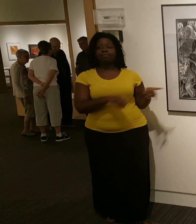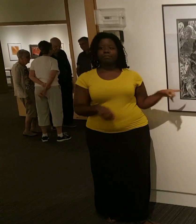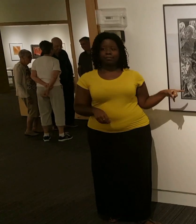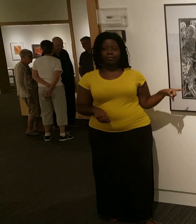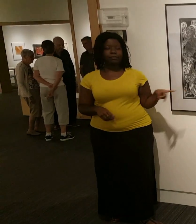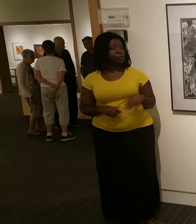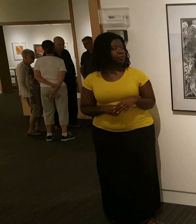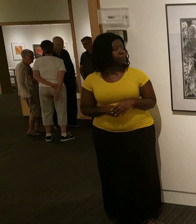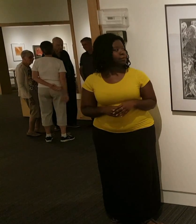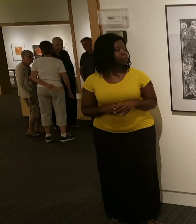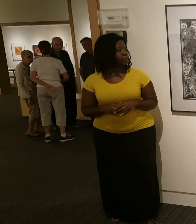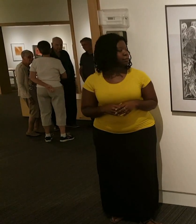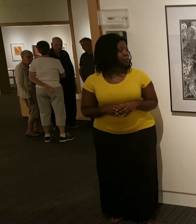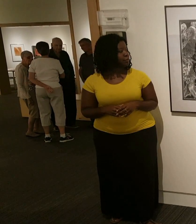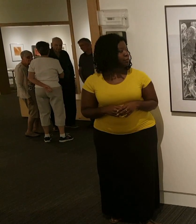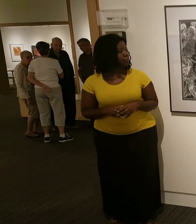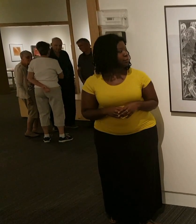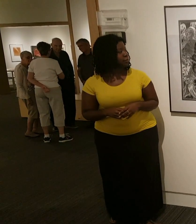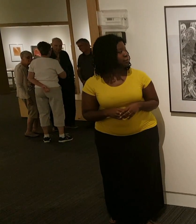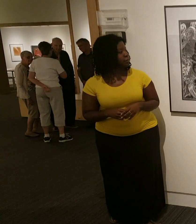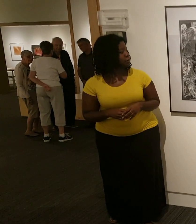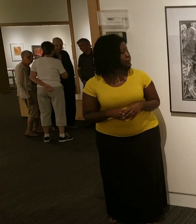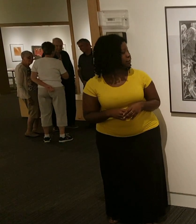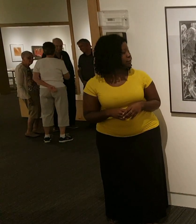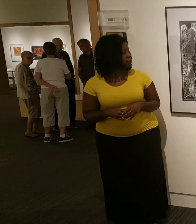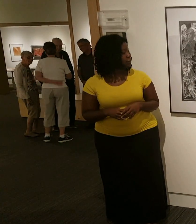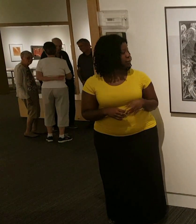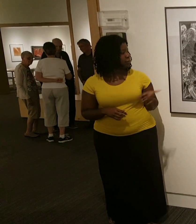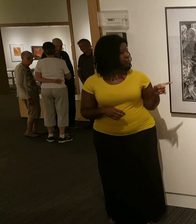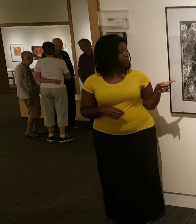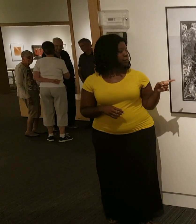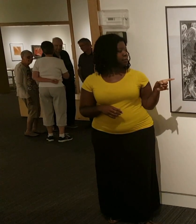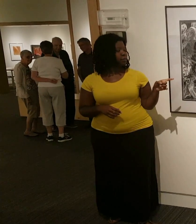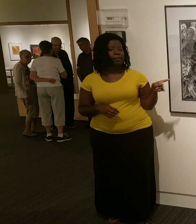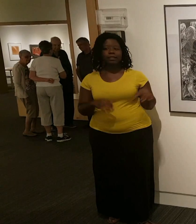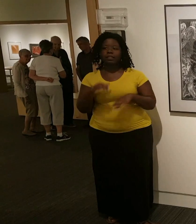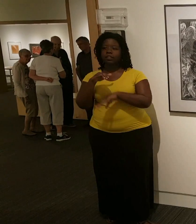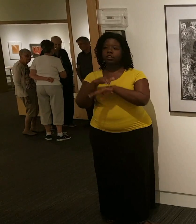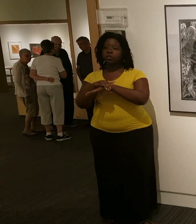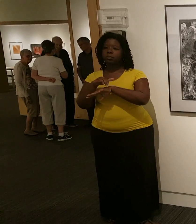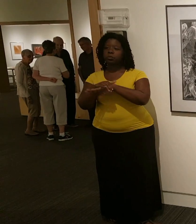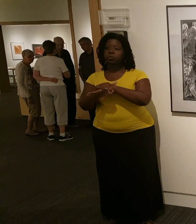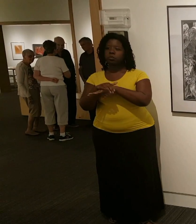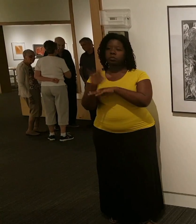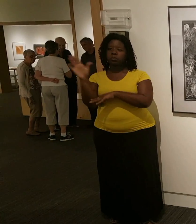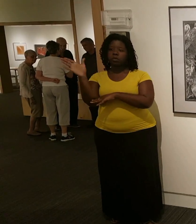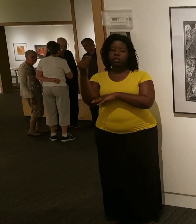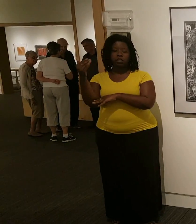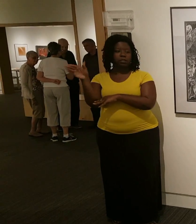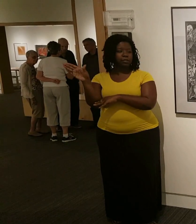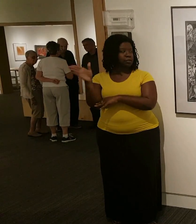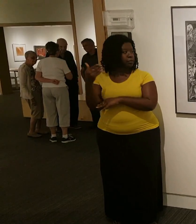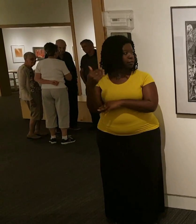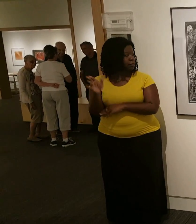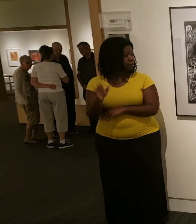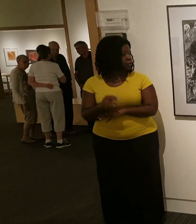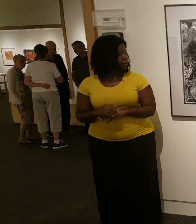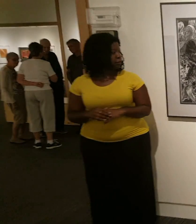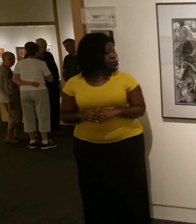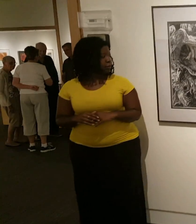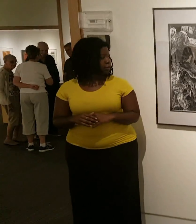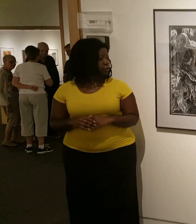on for the past 3 years. That's how long it took me. Brexit, the British flag, and the European